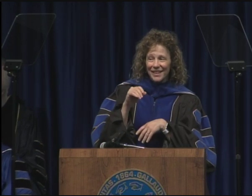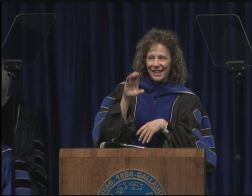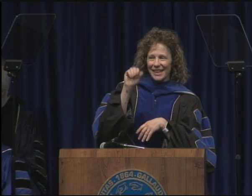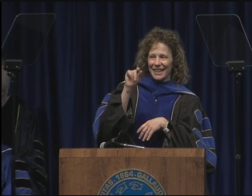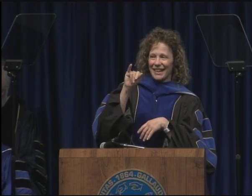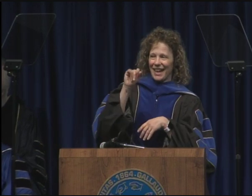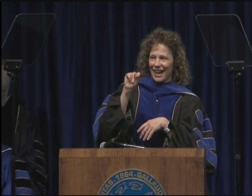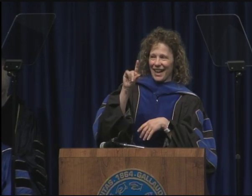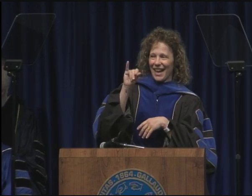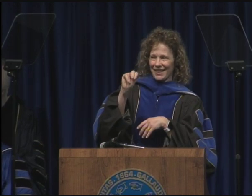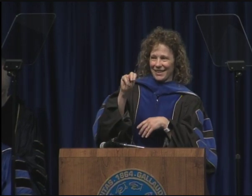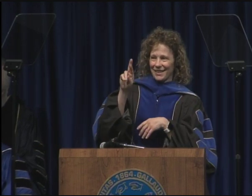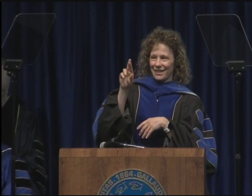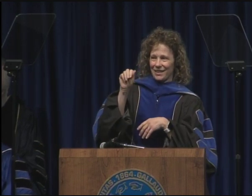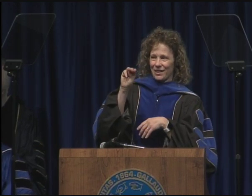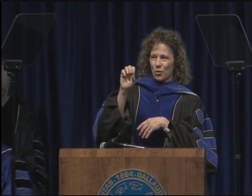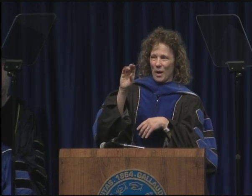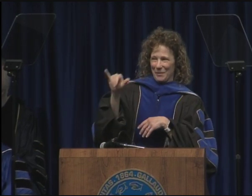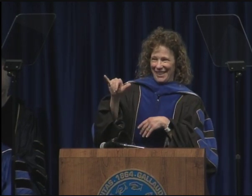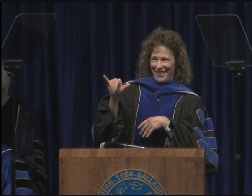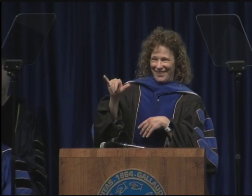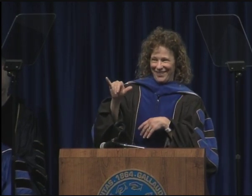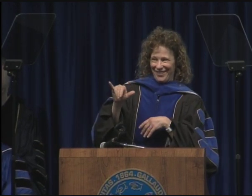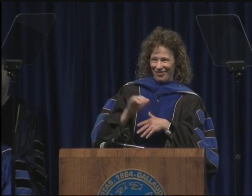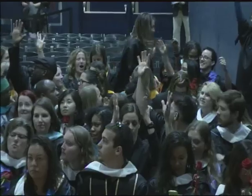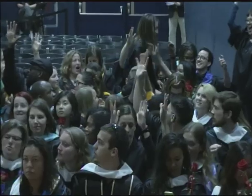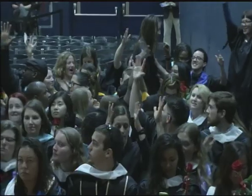Congratulations to Caitlin Ramsey.